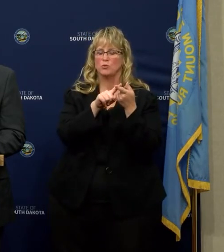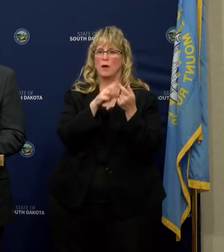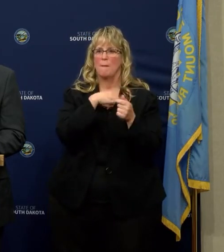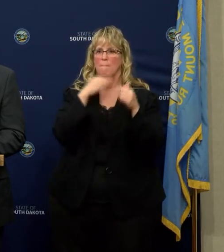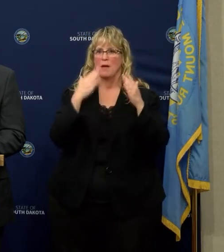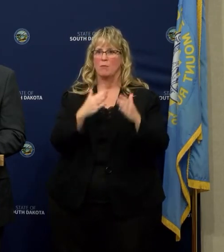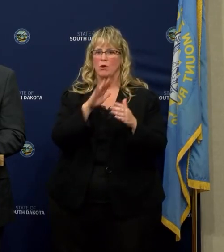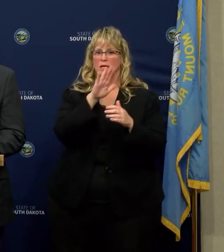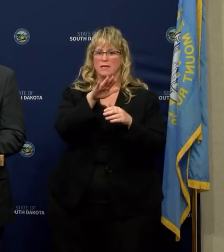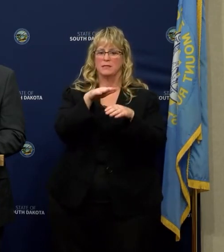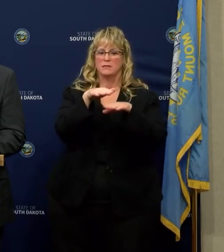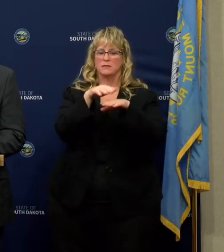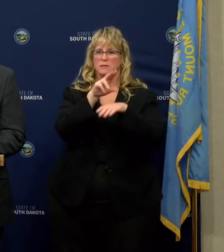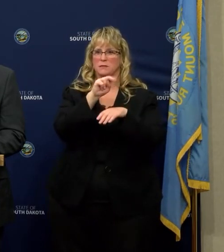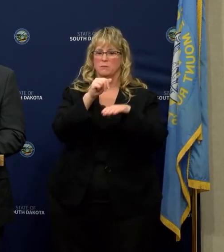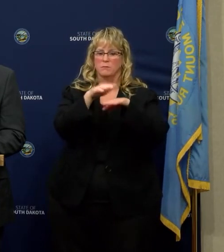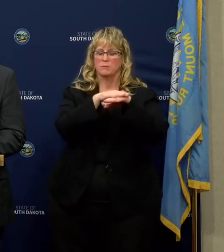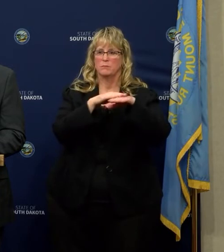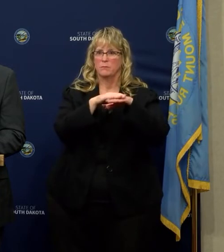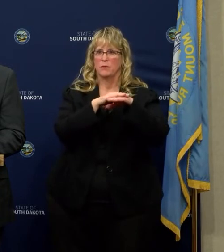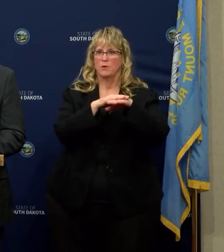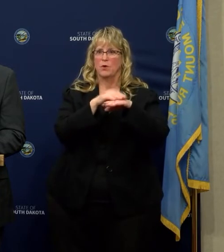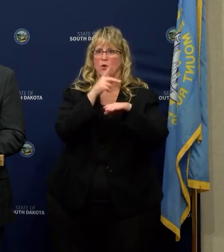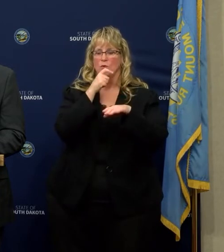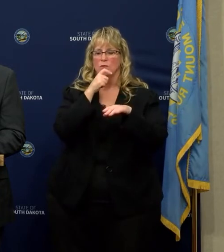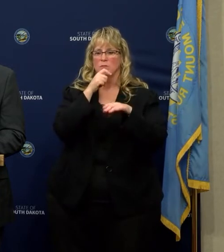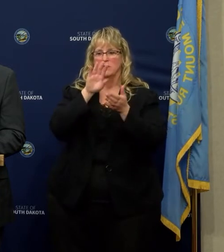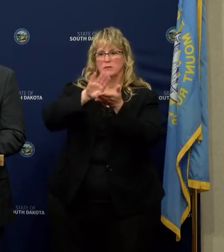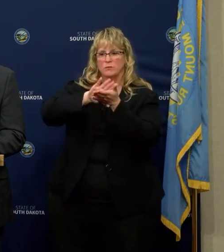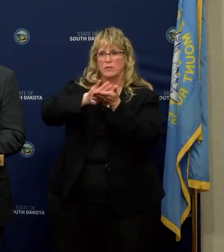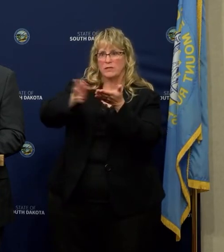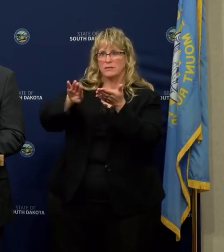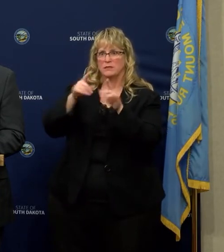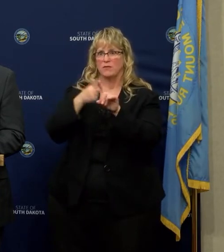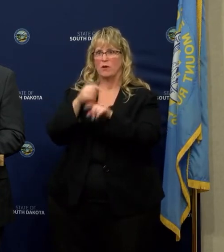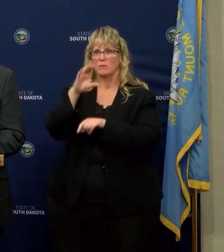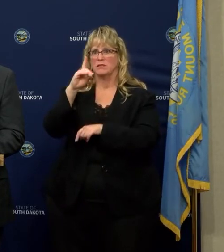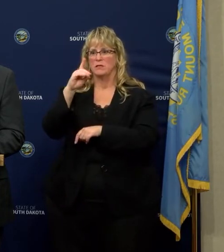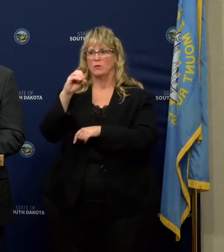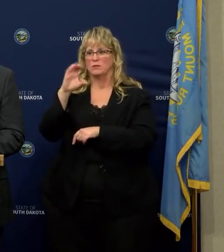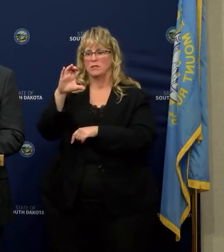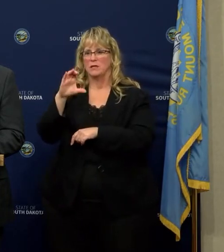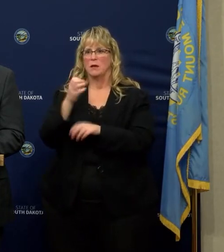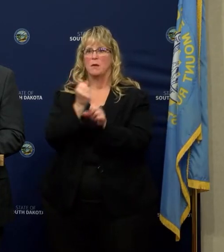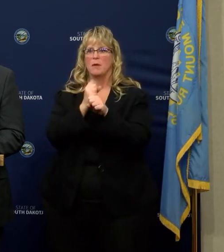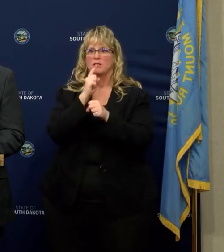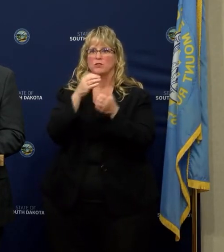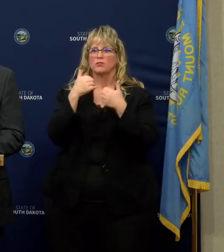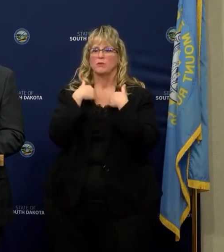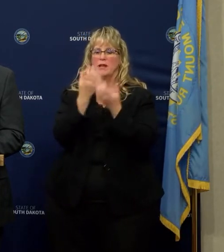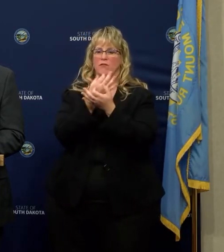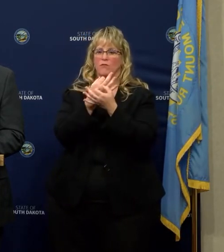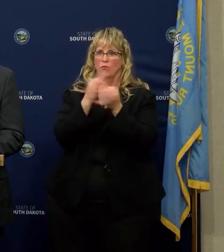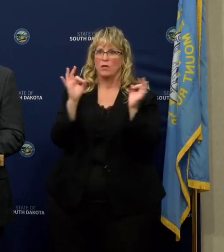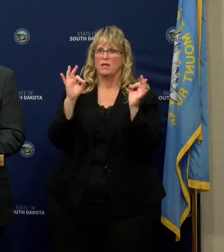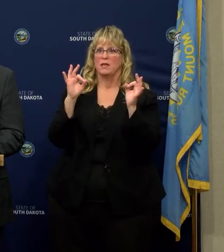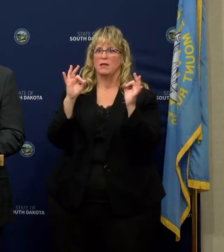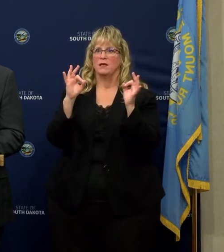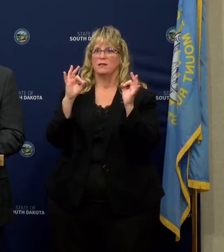was being released from the Department of Corrections. And she wanted to make sure she would have free passage onto the